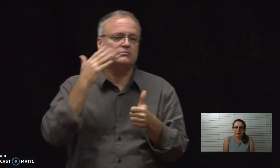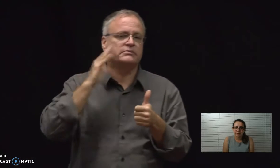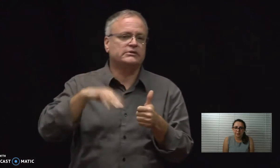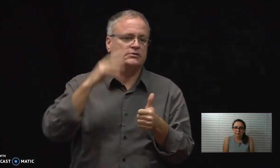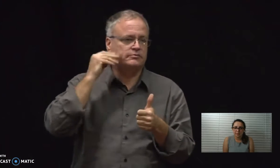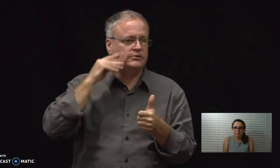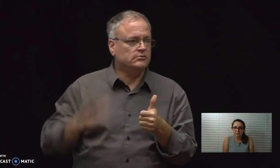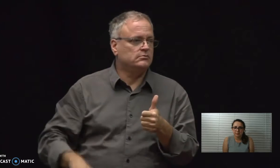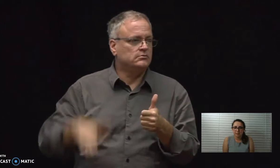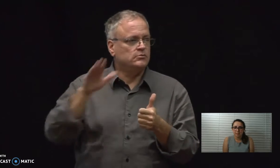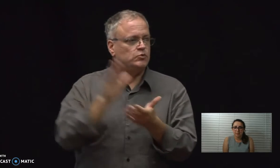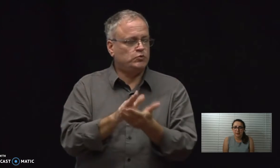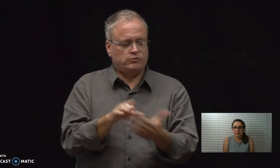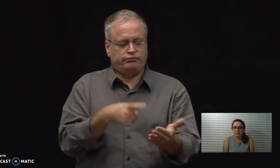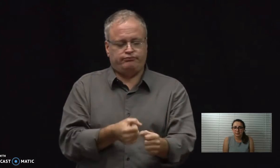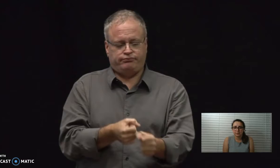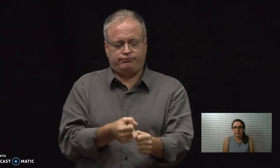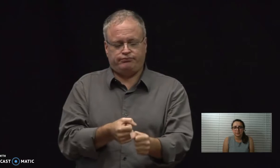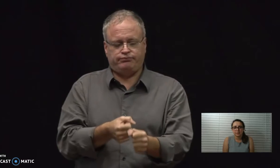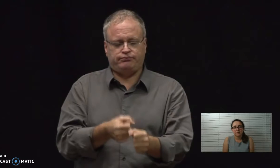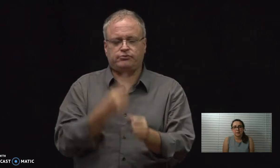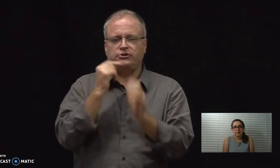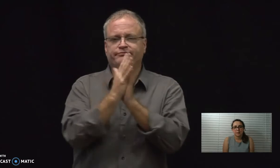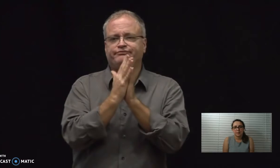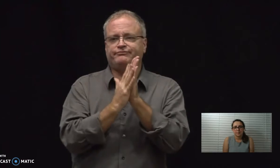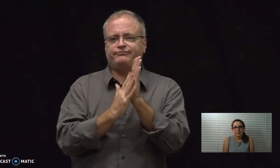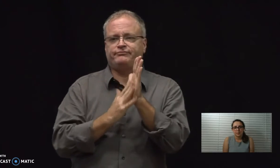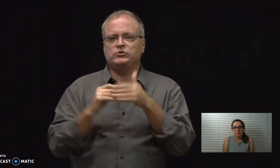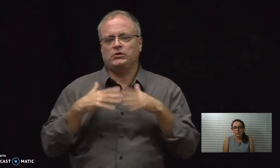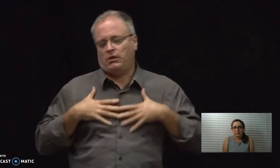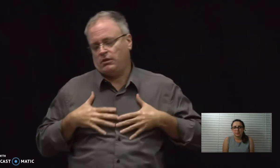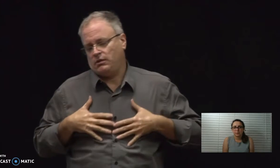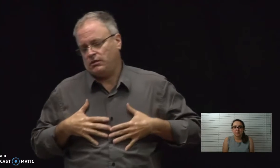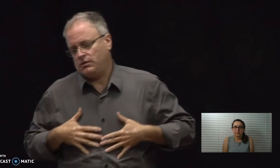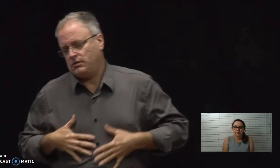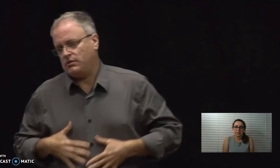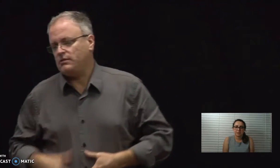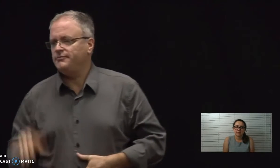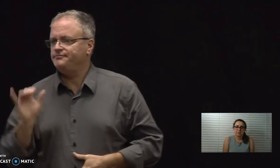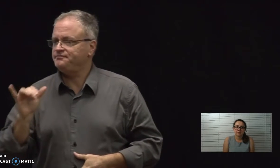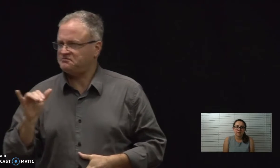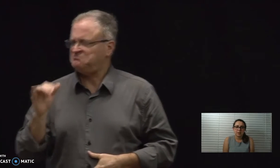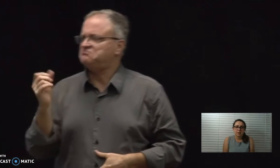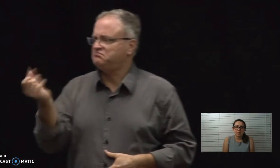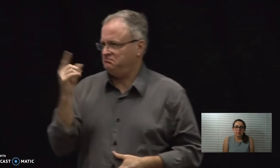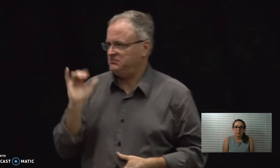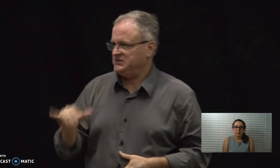Why couldn't they do it themselves? They didn't want to. When they're in schools, their teachers